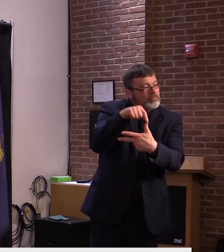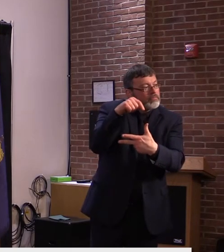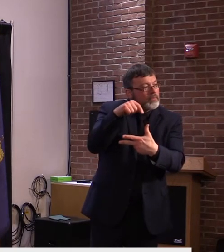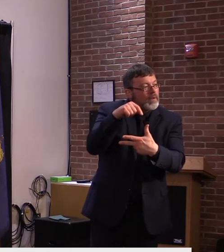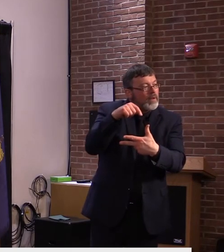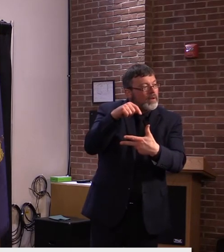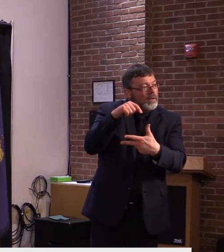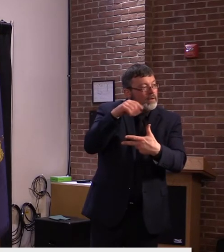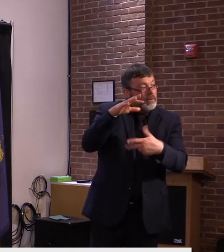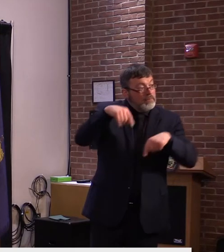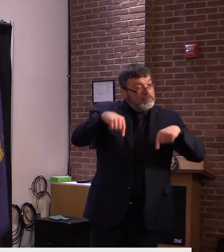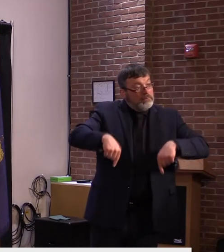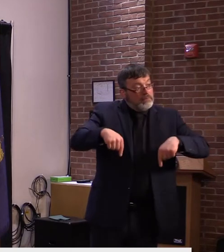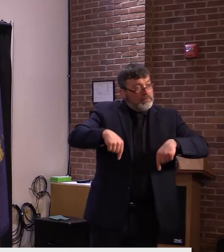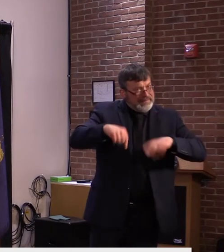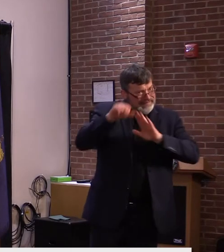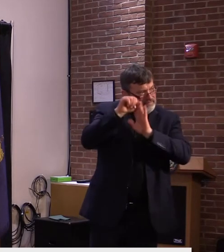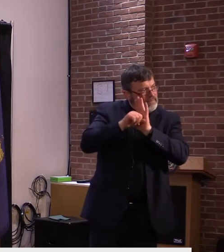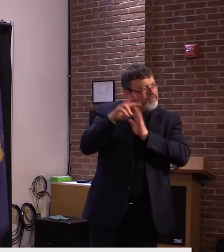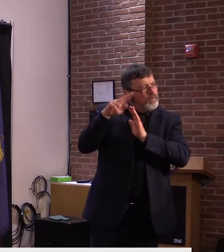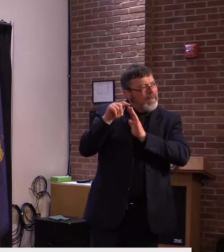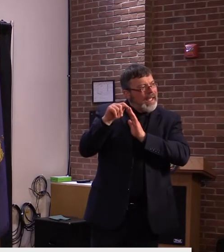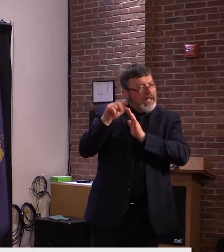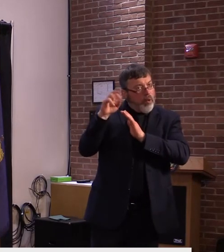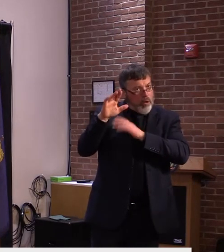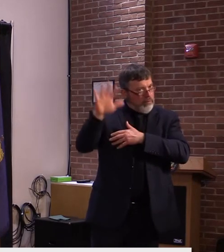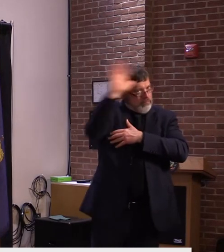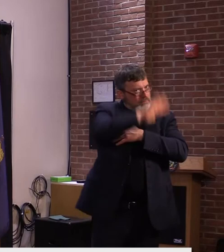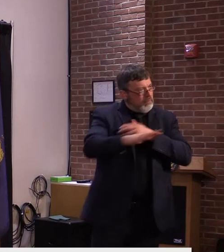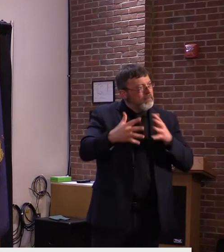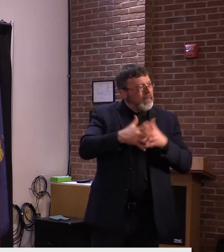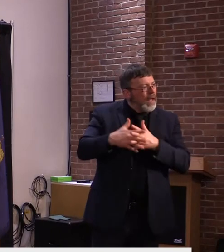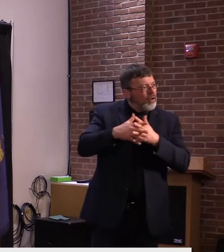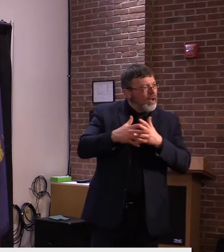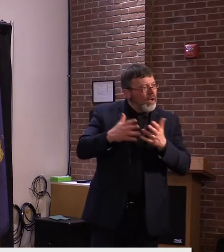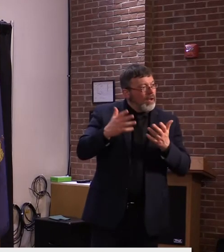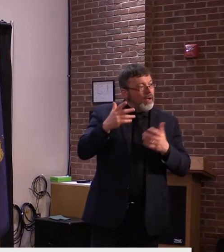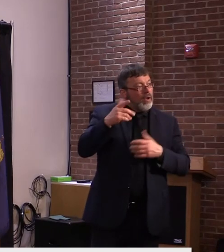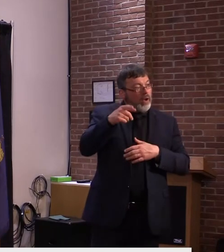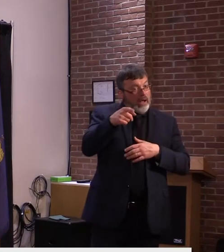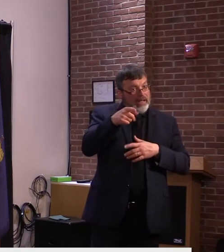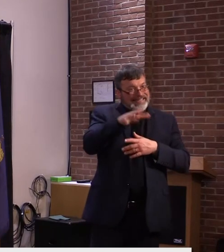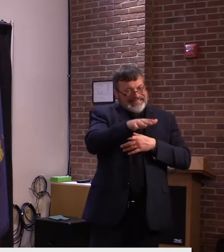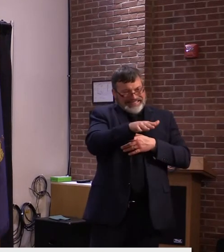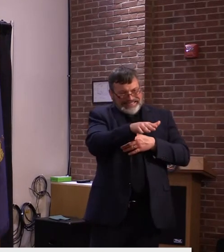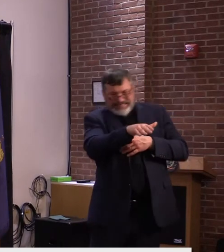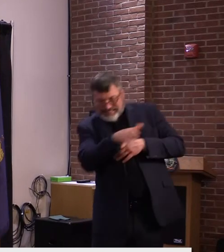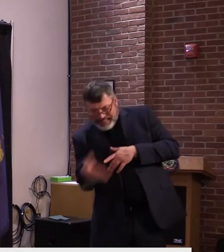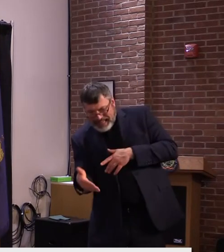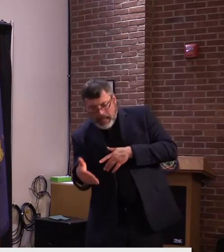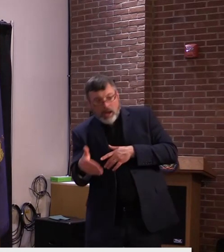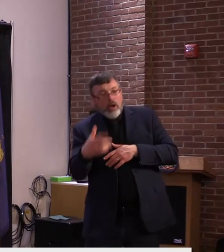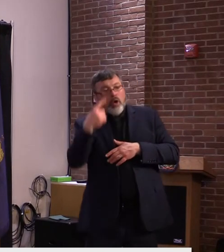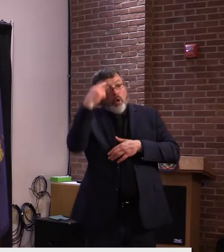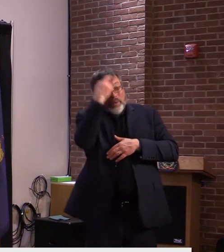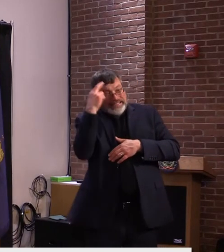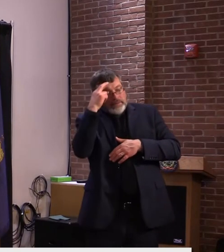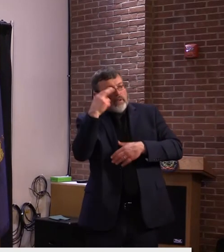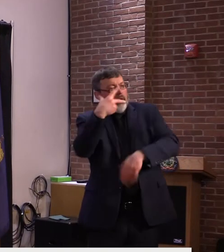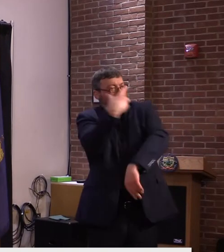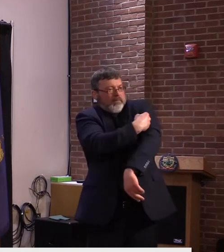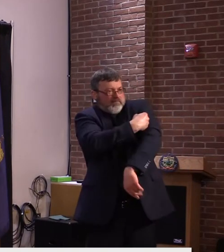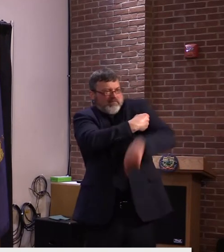either in Vermont or the U.S. I'm not aware of any in Vermont. I don't know about the U.S. I'll